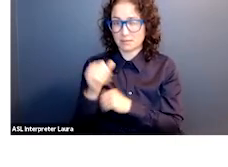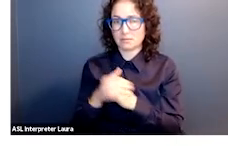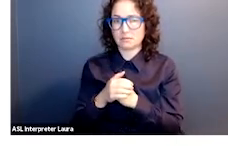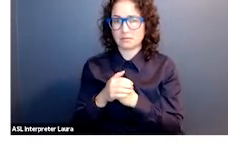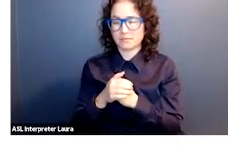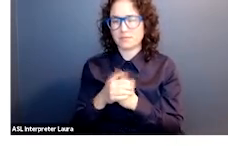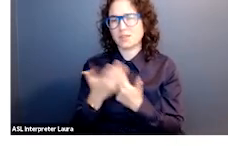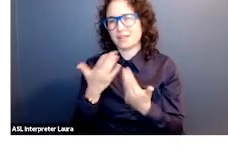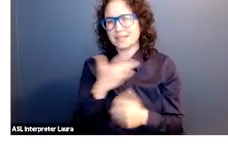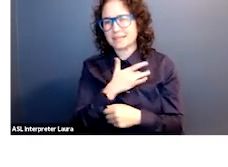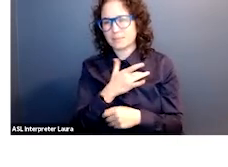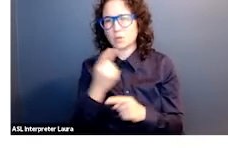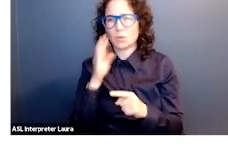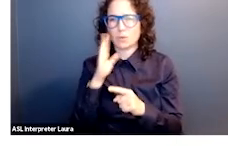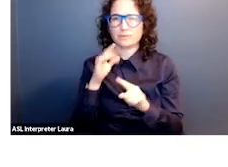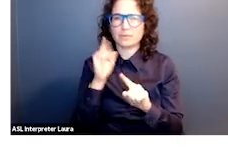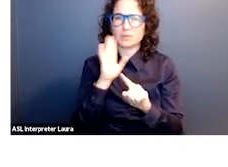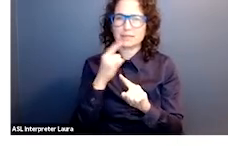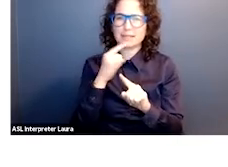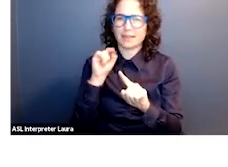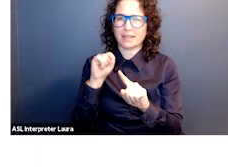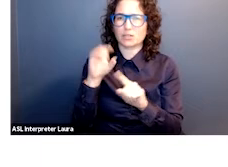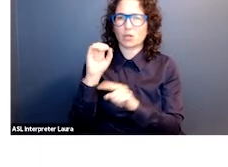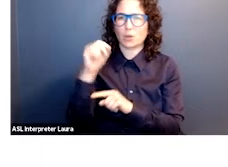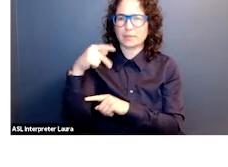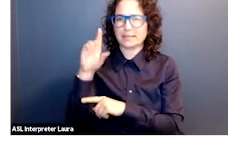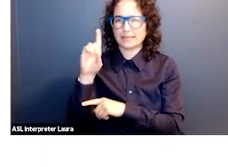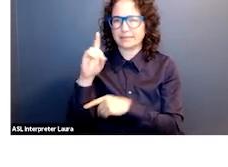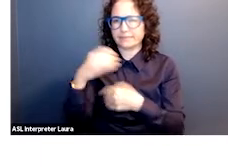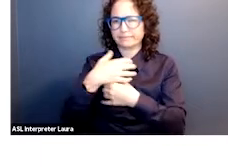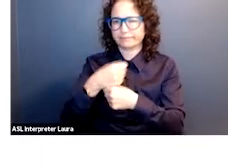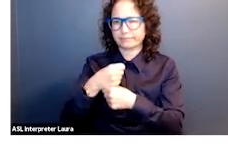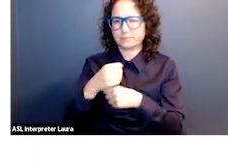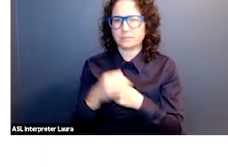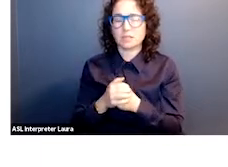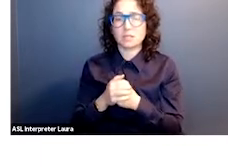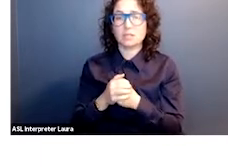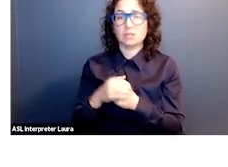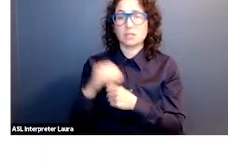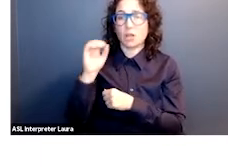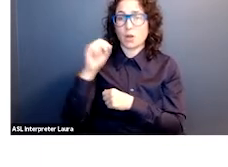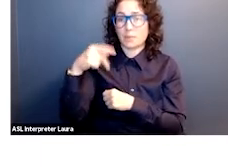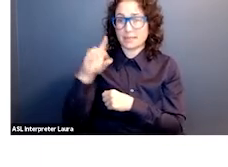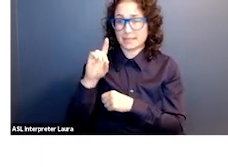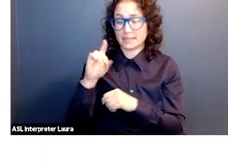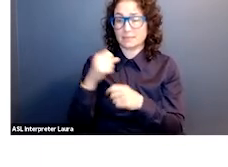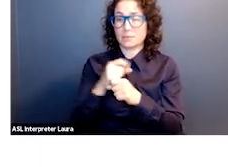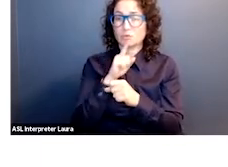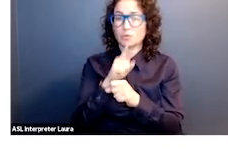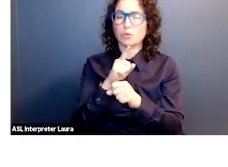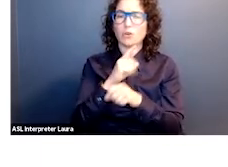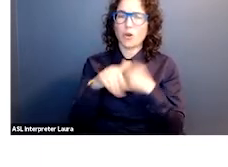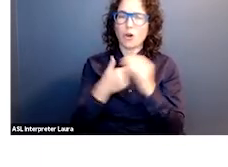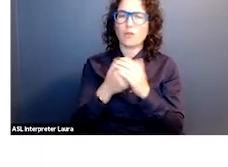Usually we use the stands for of the OPD. So OPD is to make sure that the